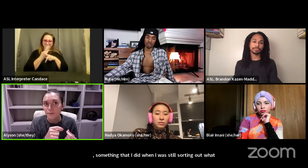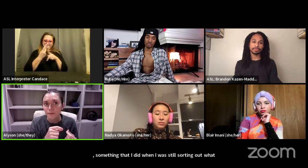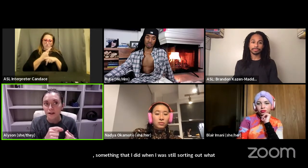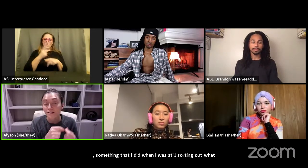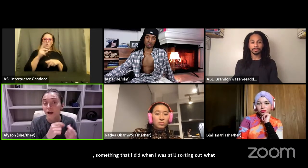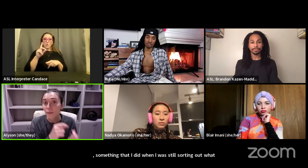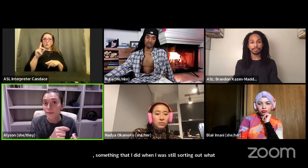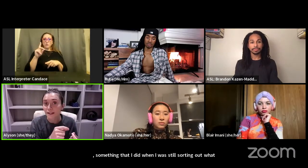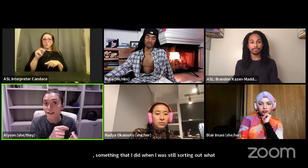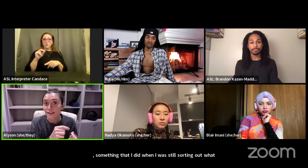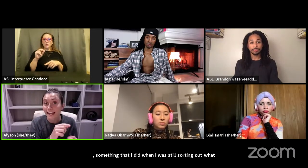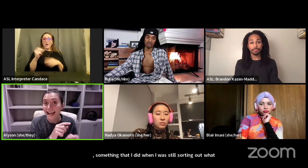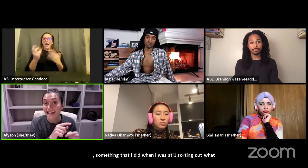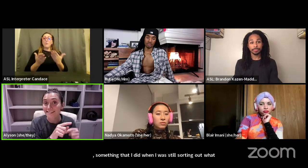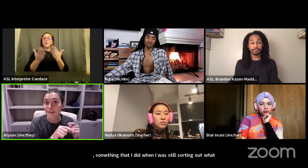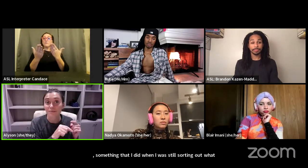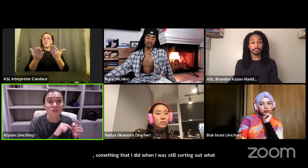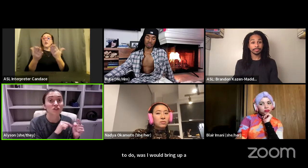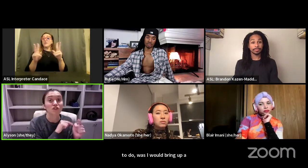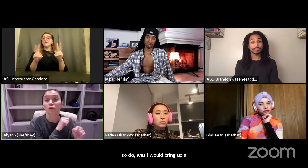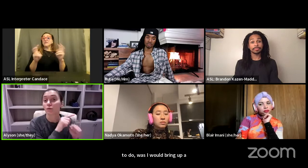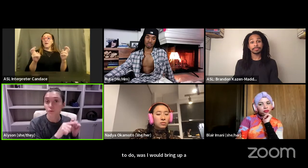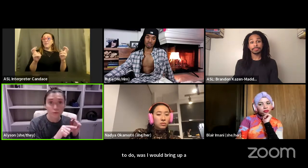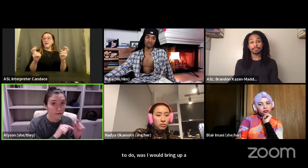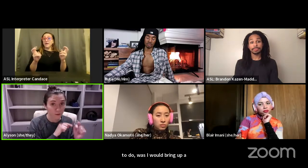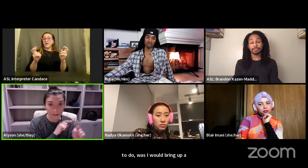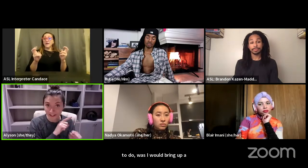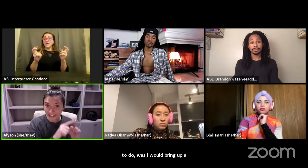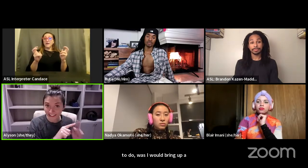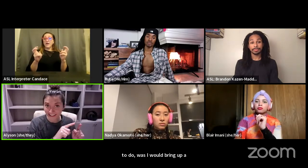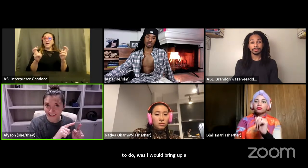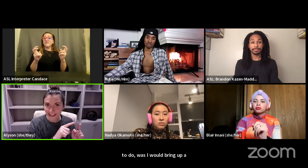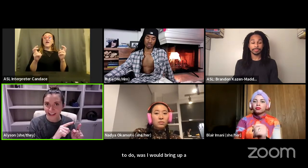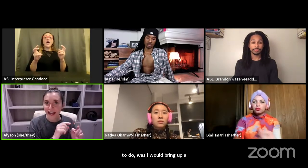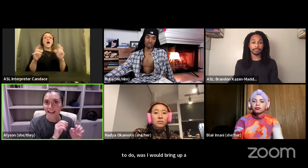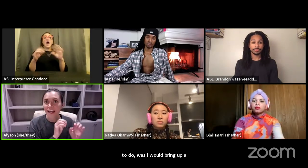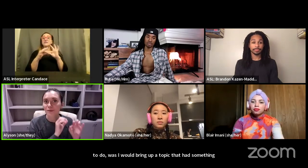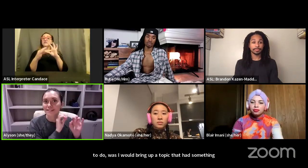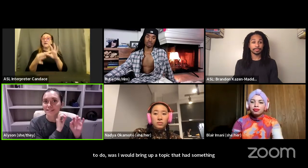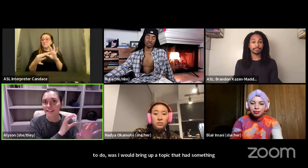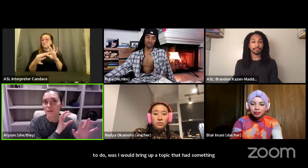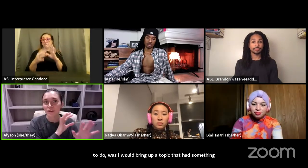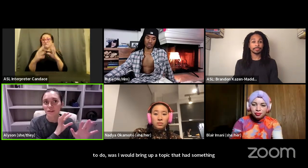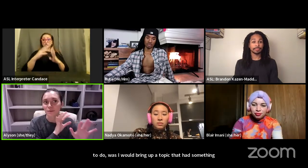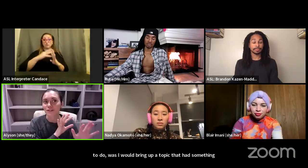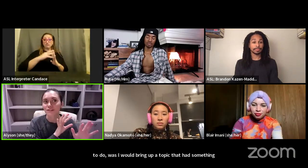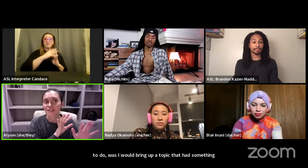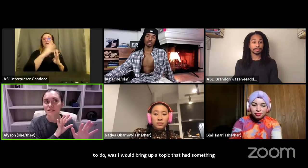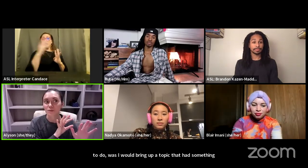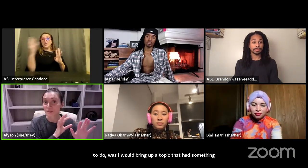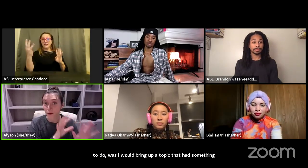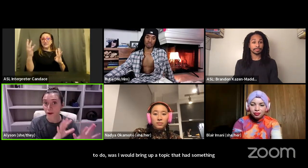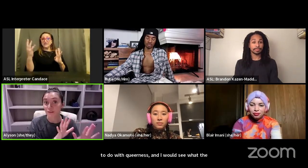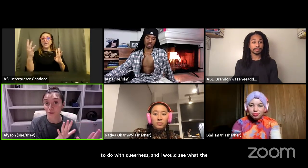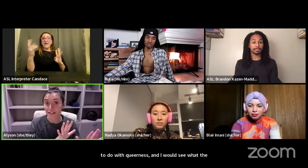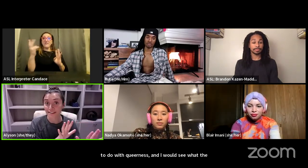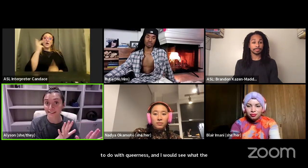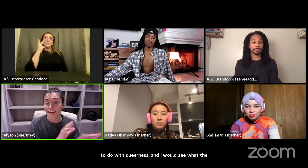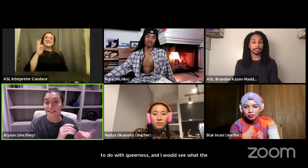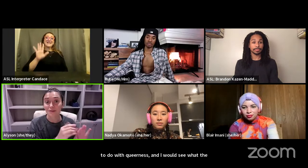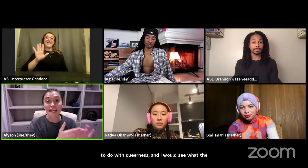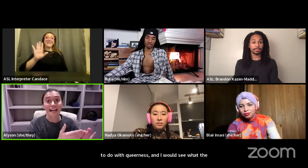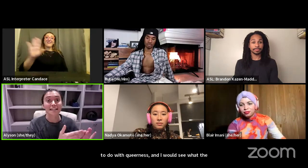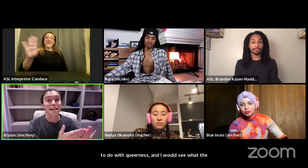bring up a topic that had something to do with queerness, and I would see what the person's response